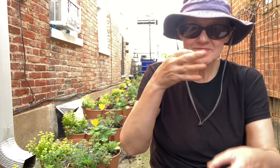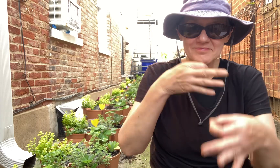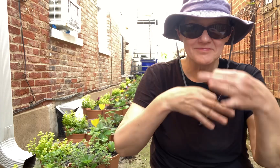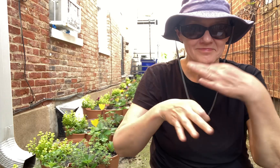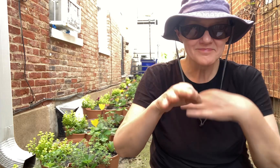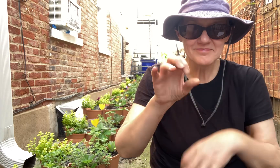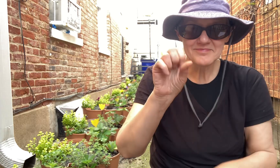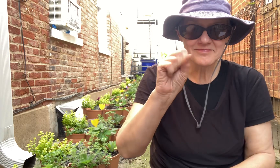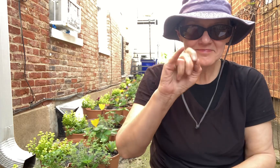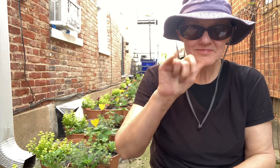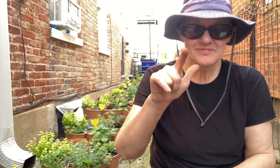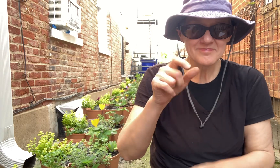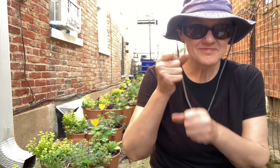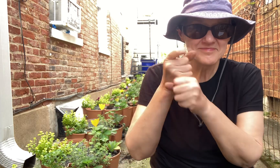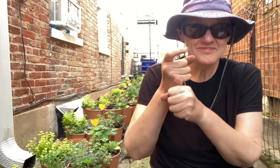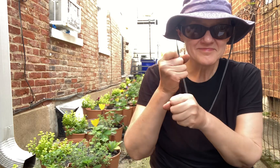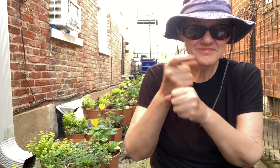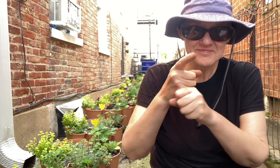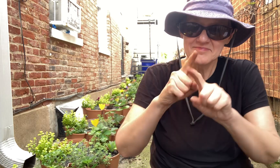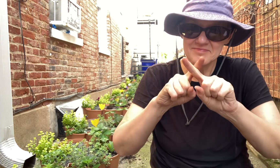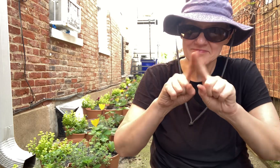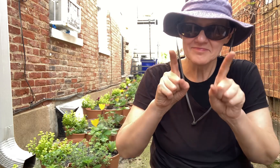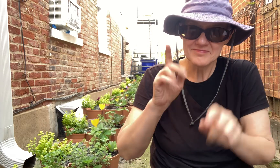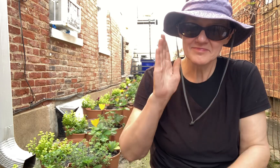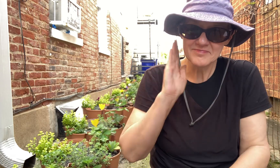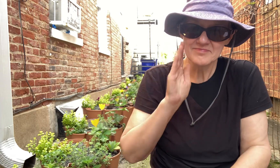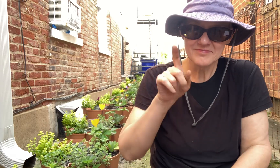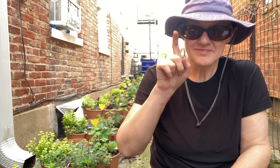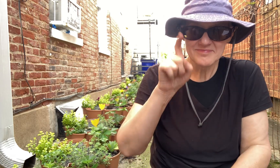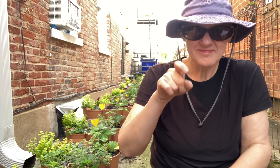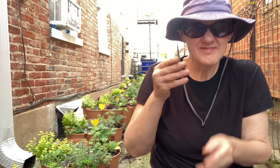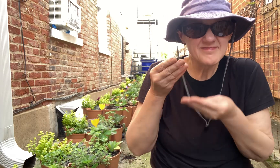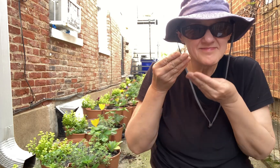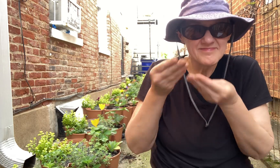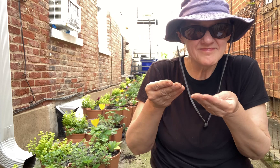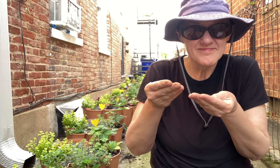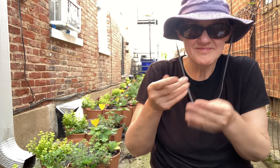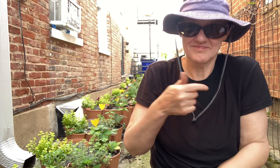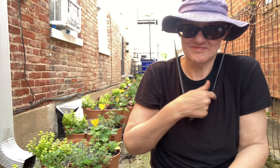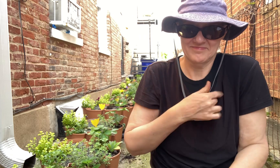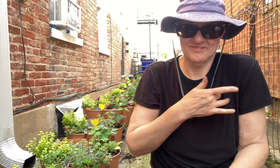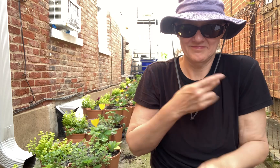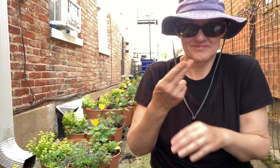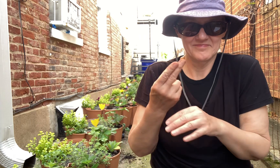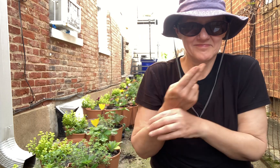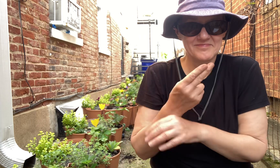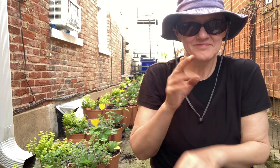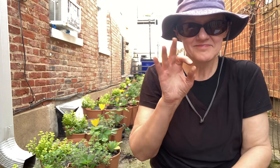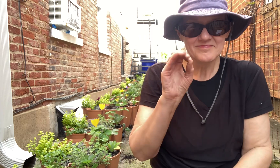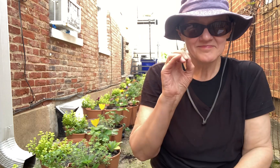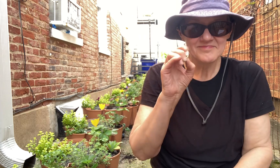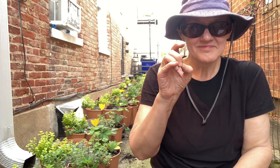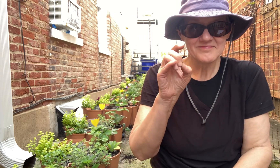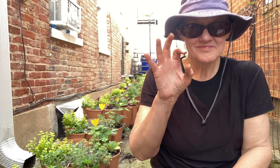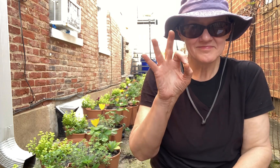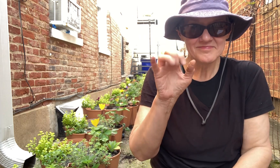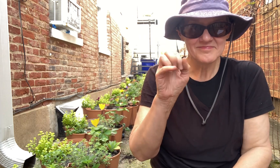Now, you don't have to replace the potting soil every year, but you will have to feed it. And I tend to